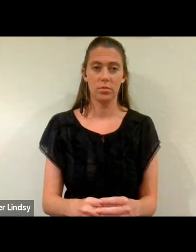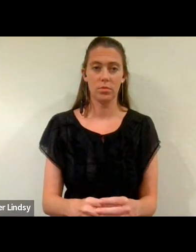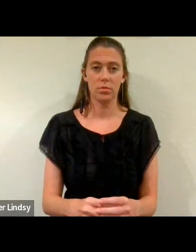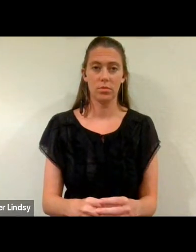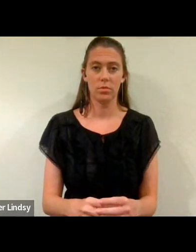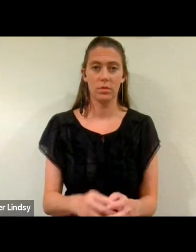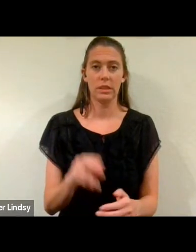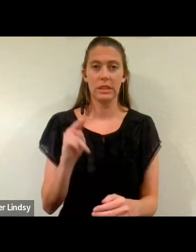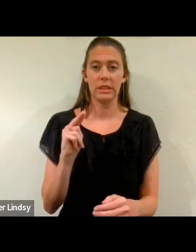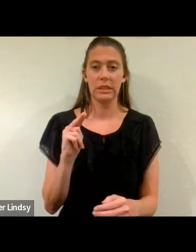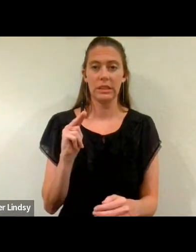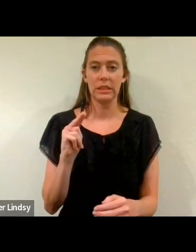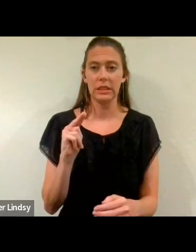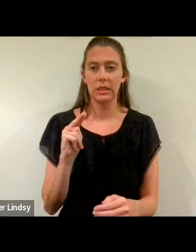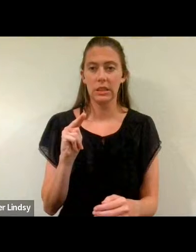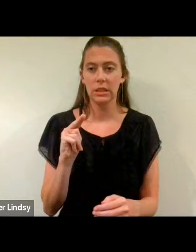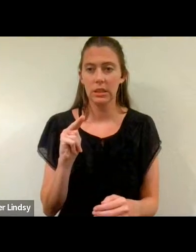you, Nitu.